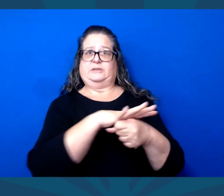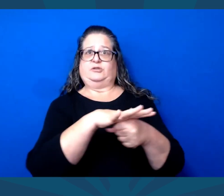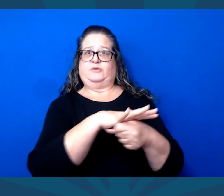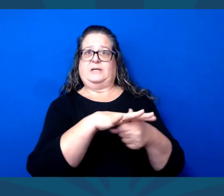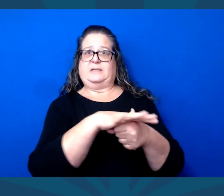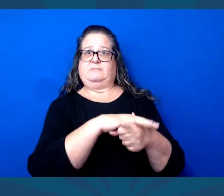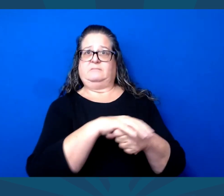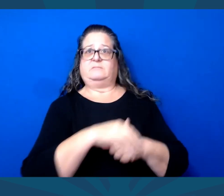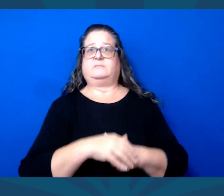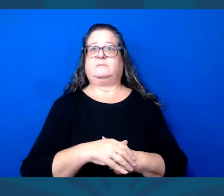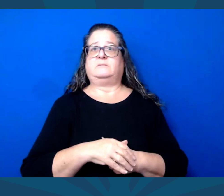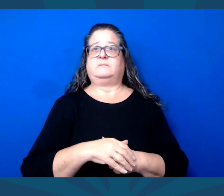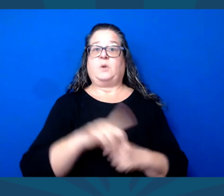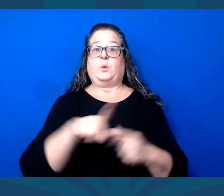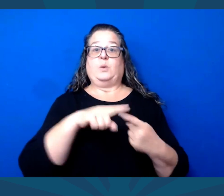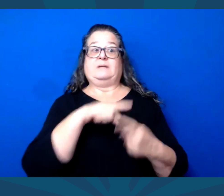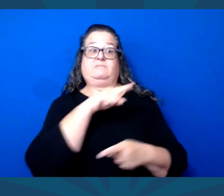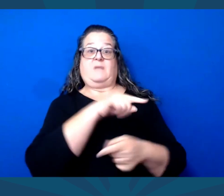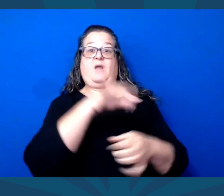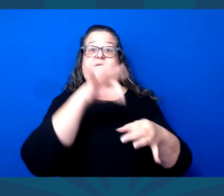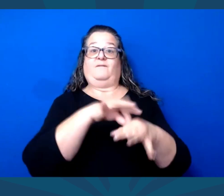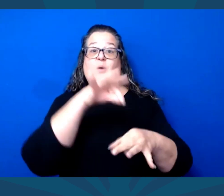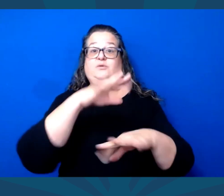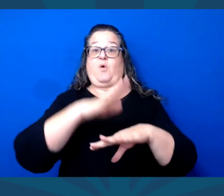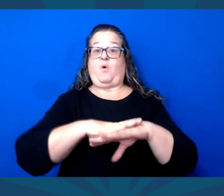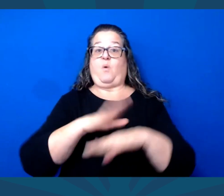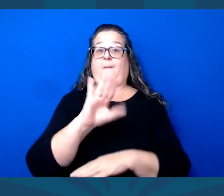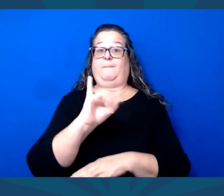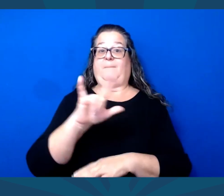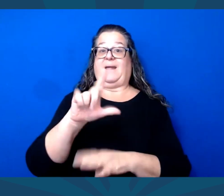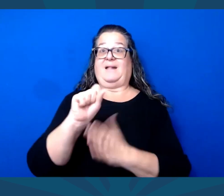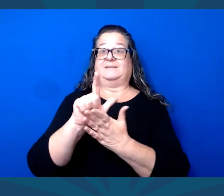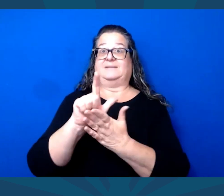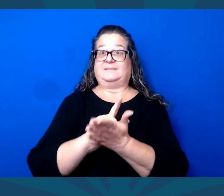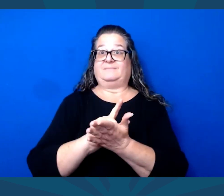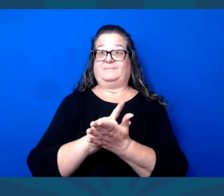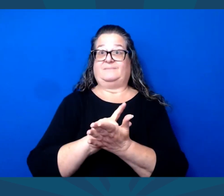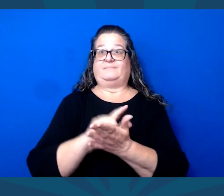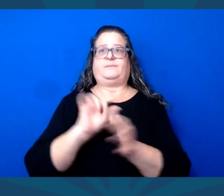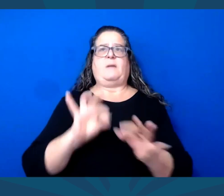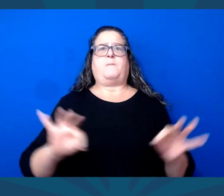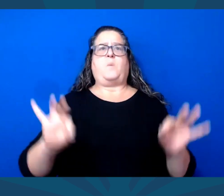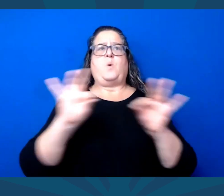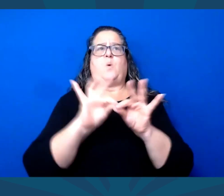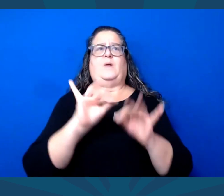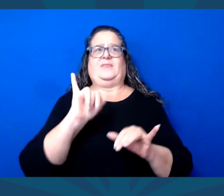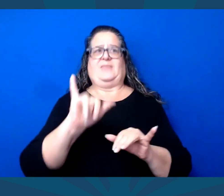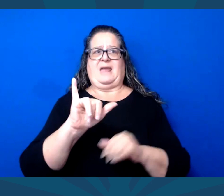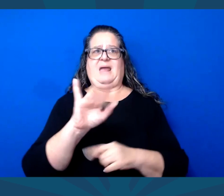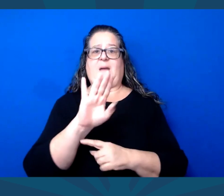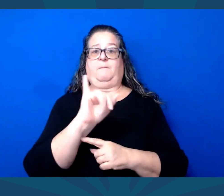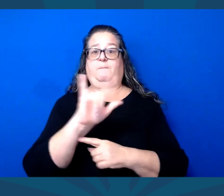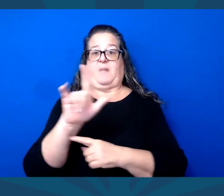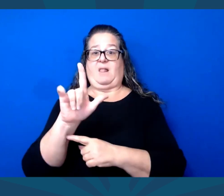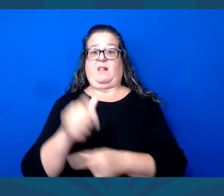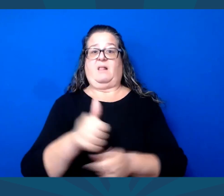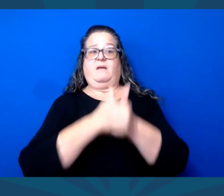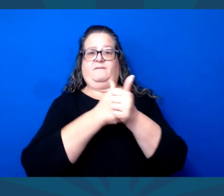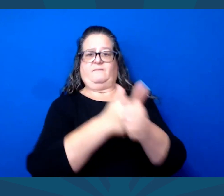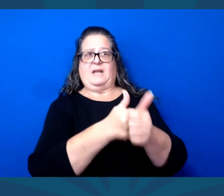gifted funding, adult education and workforce development, and more counselors.